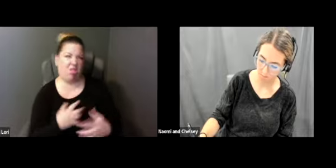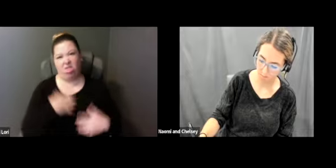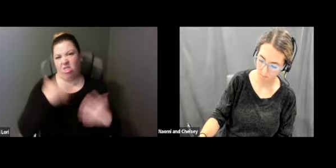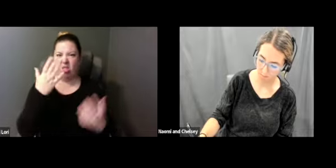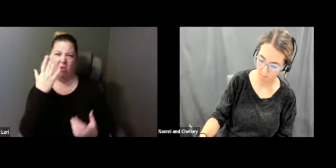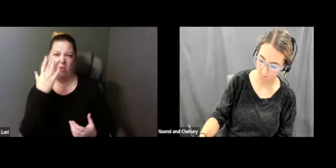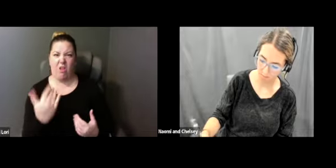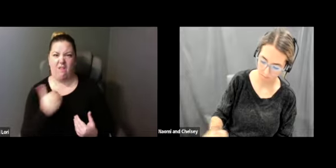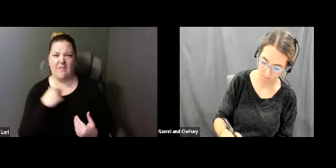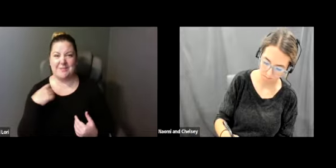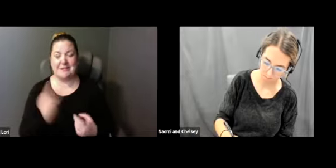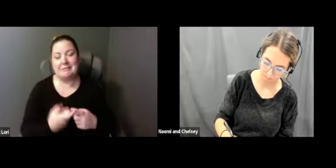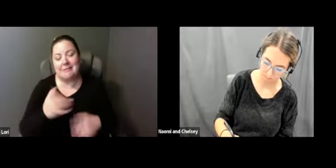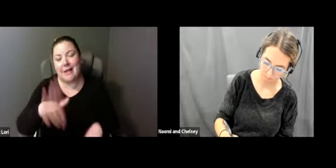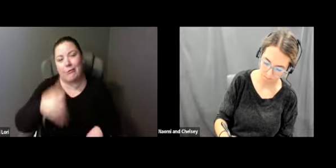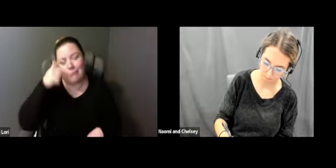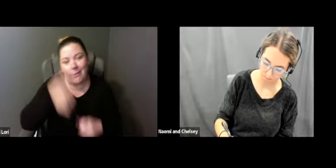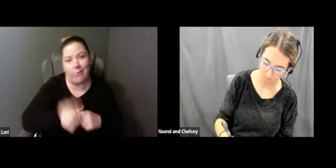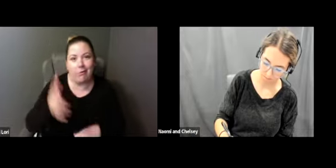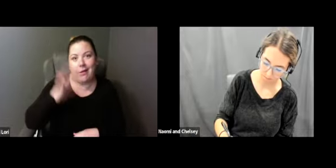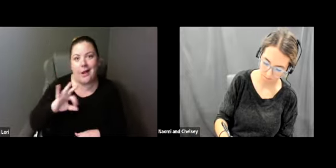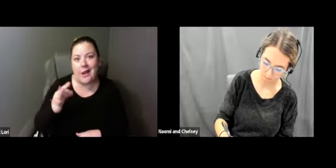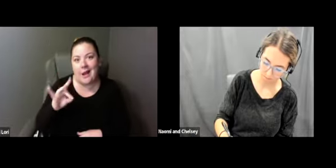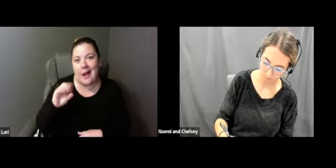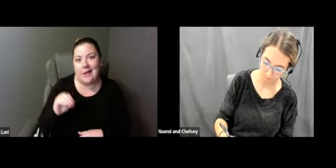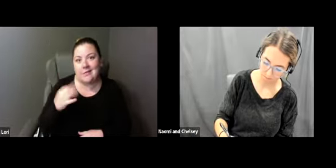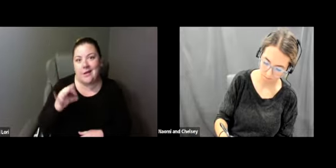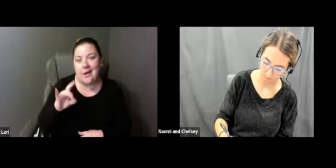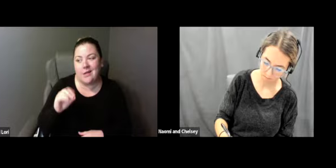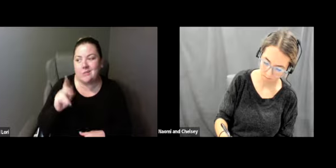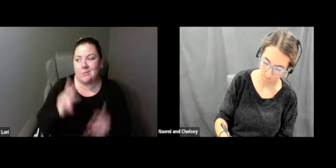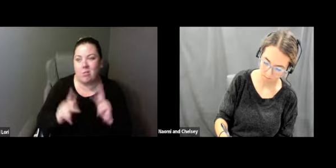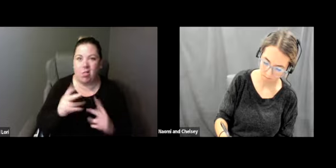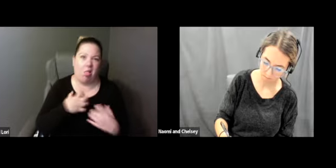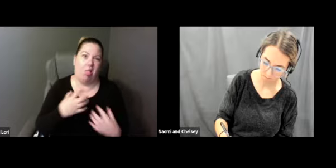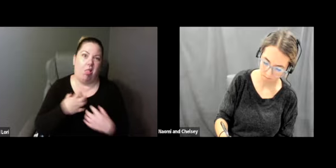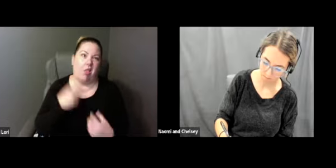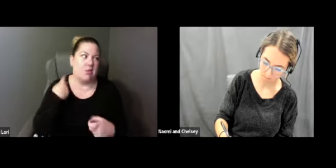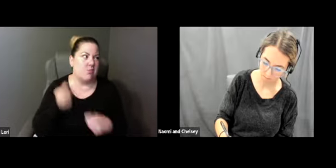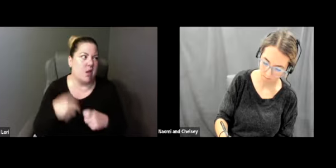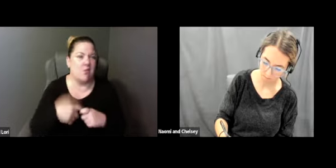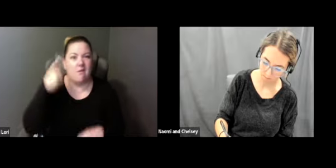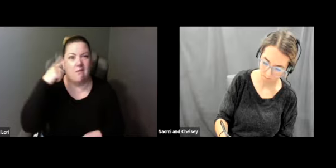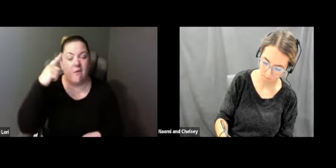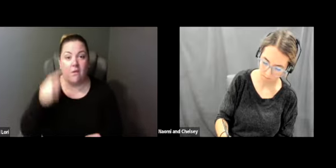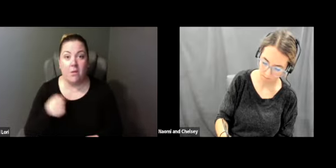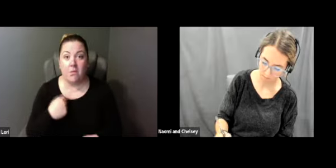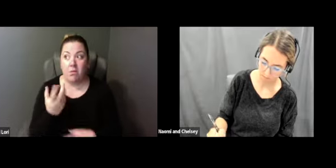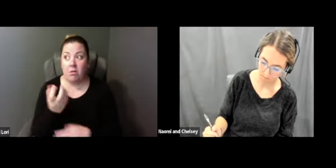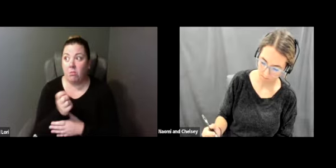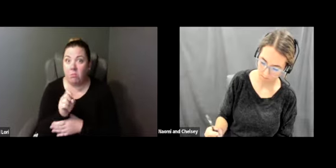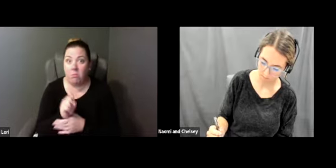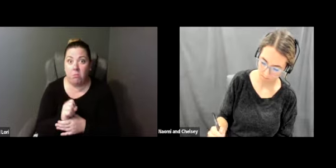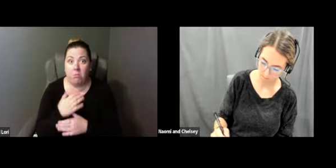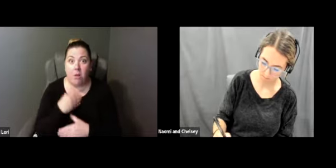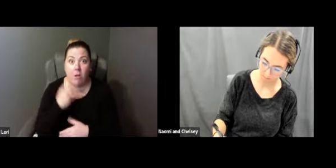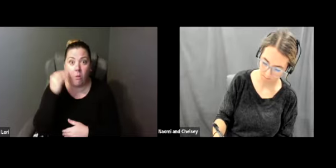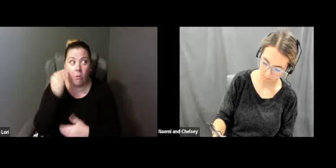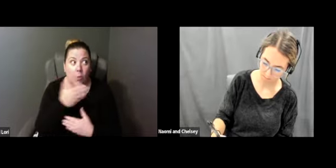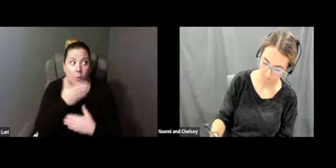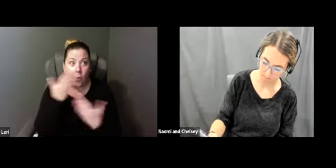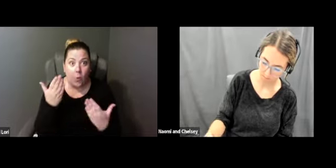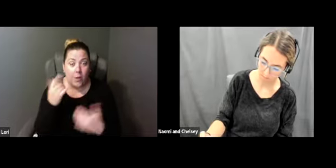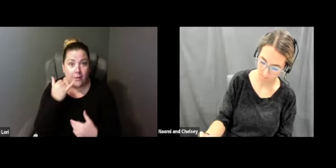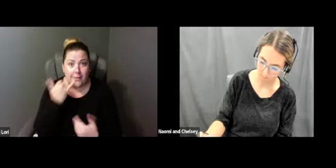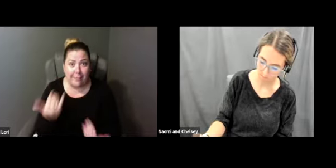we started to incorporate that as Americans, people like Spanish, come on. And I grew up in a home that we couldn't use the telephone. One time in high school, I